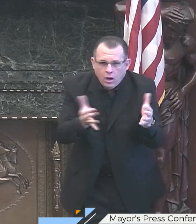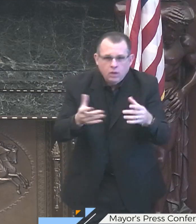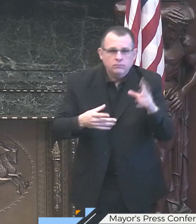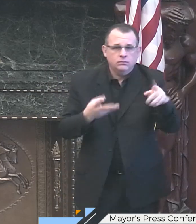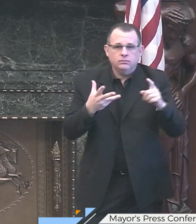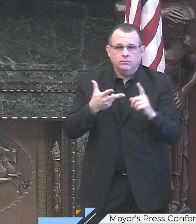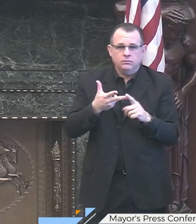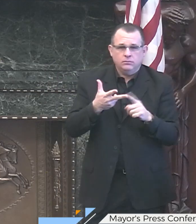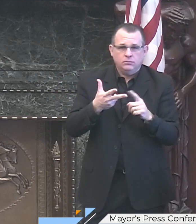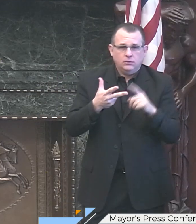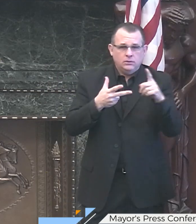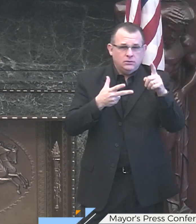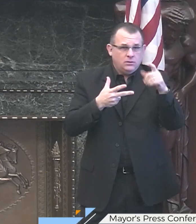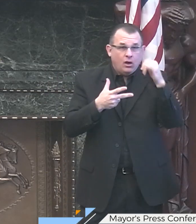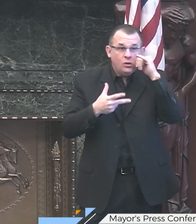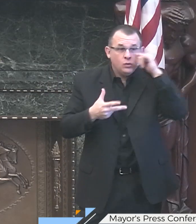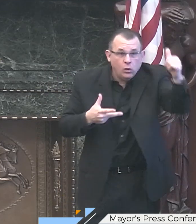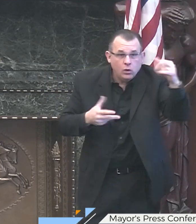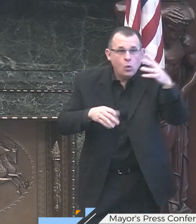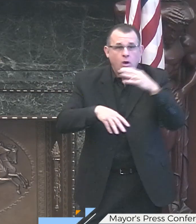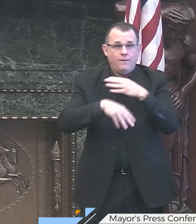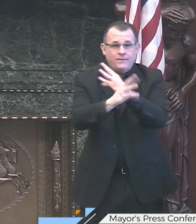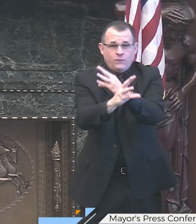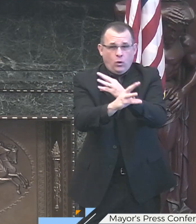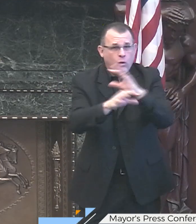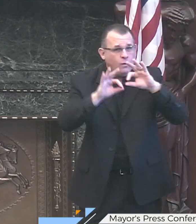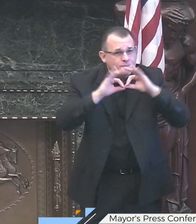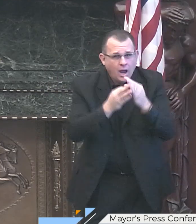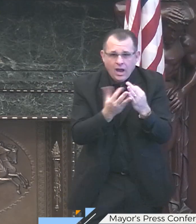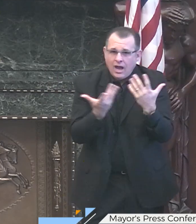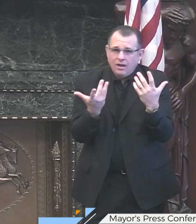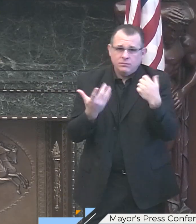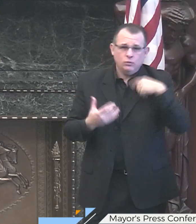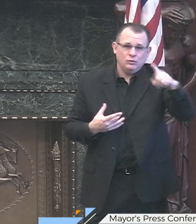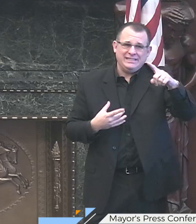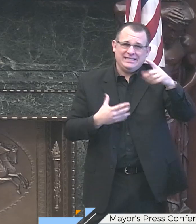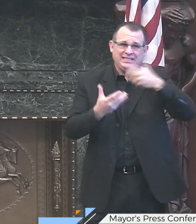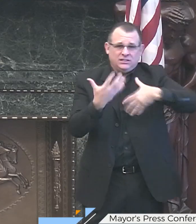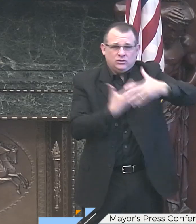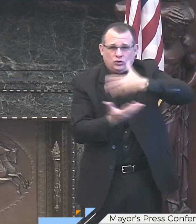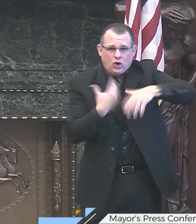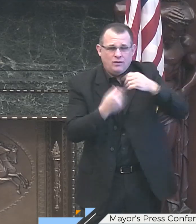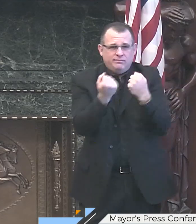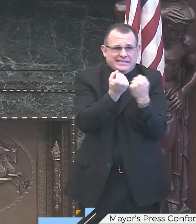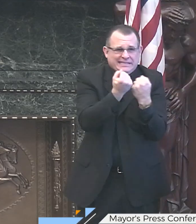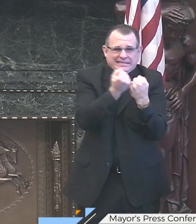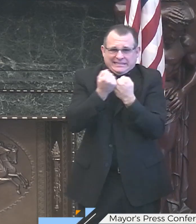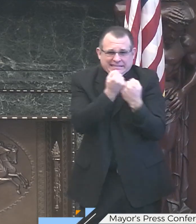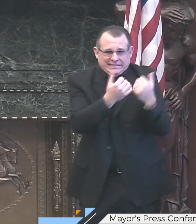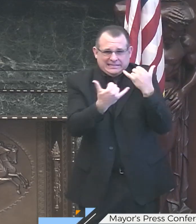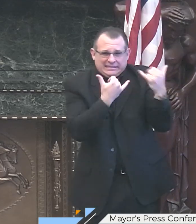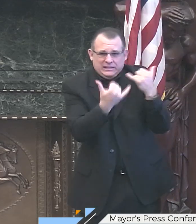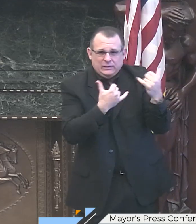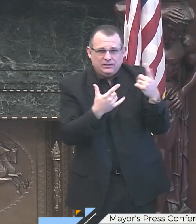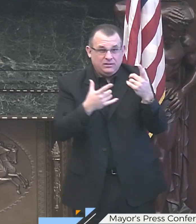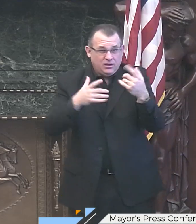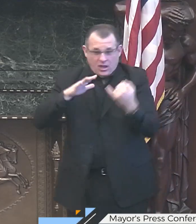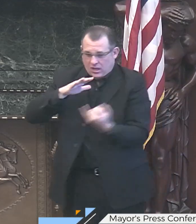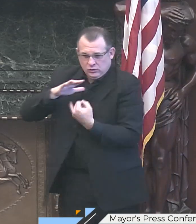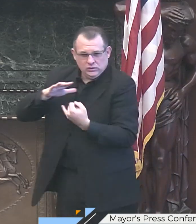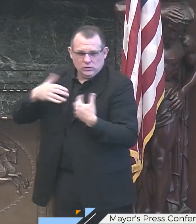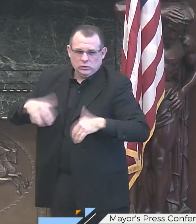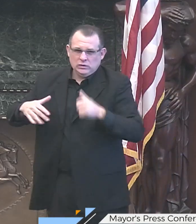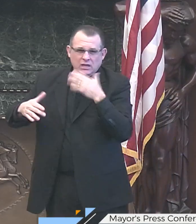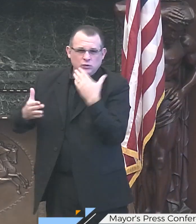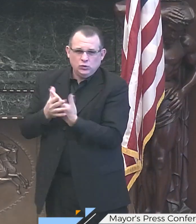relative. We all need each other right now, and social isolation is a risk factor for physical and mental illness,